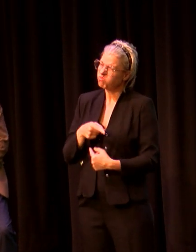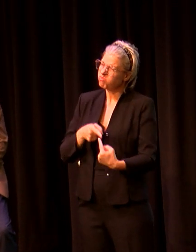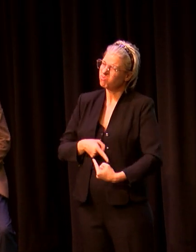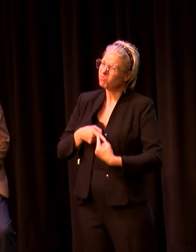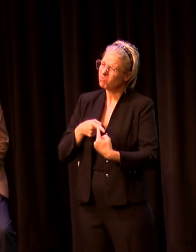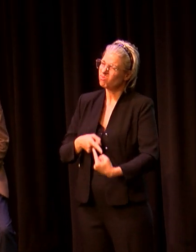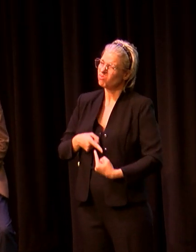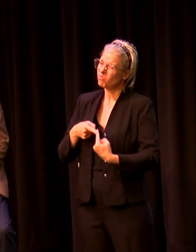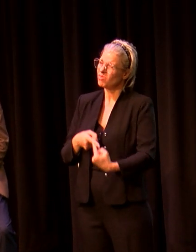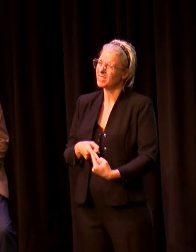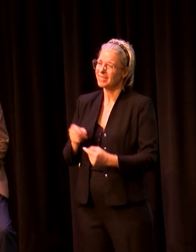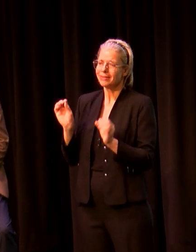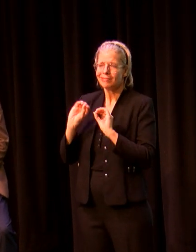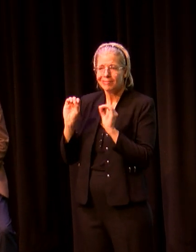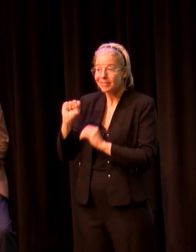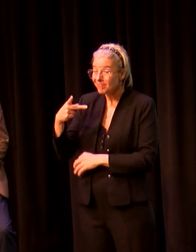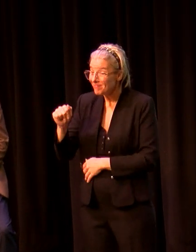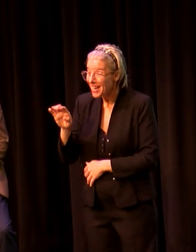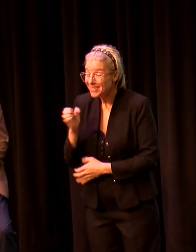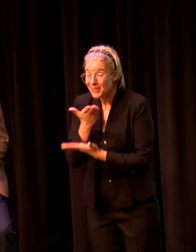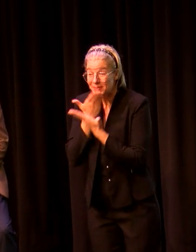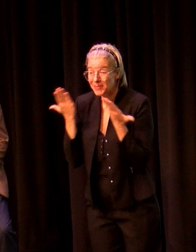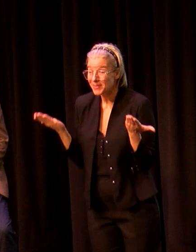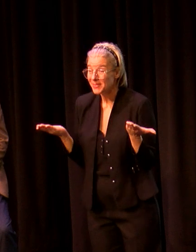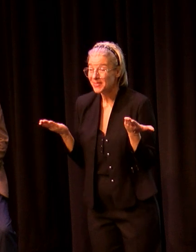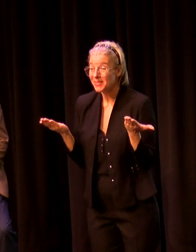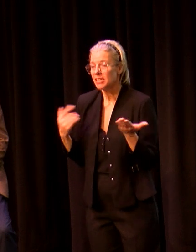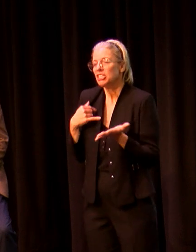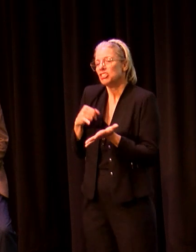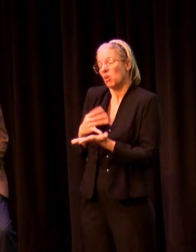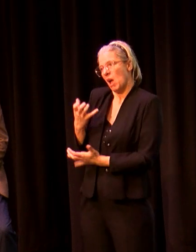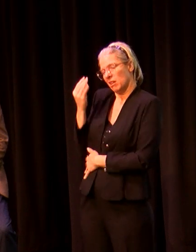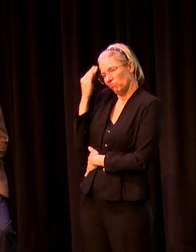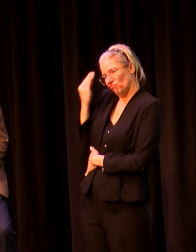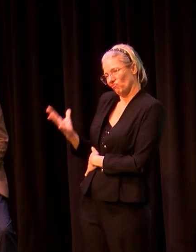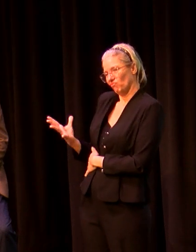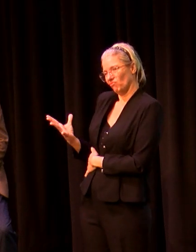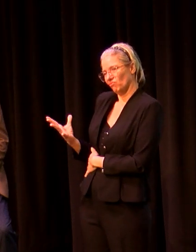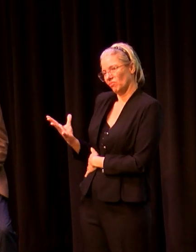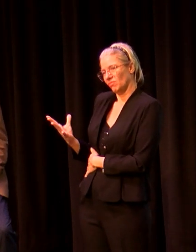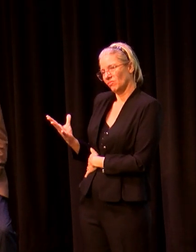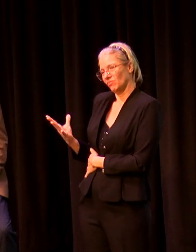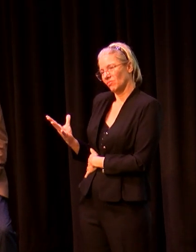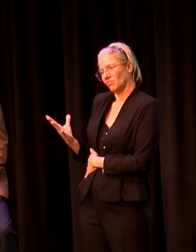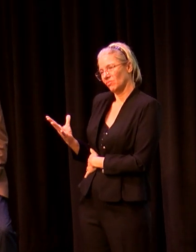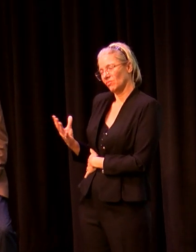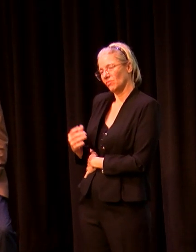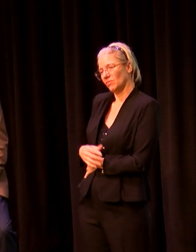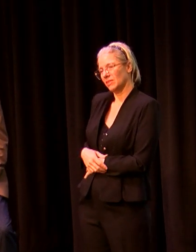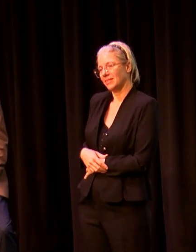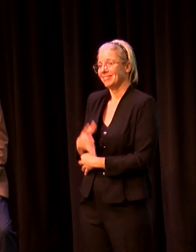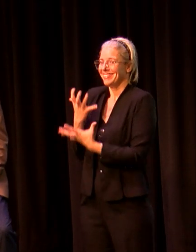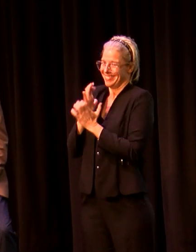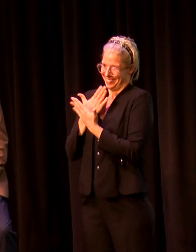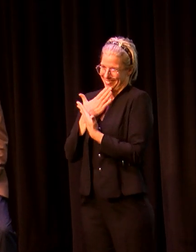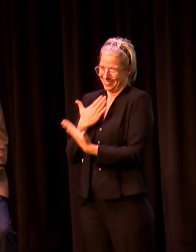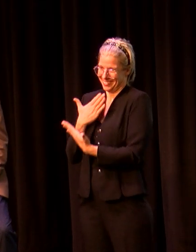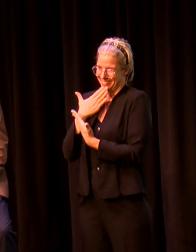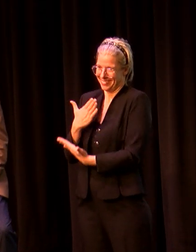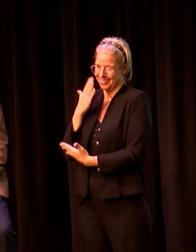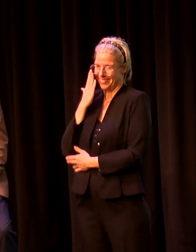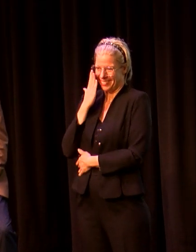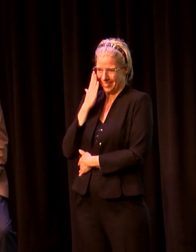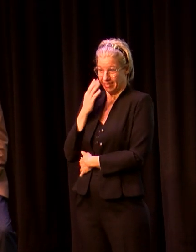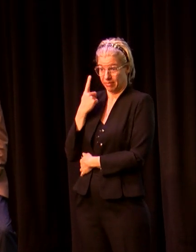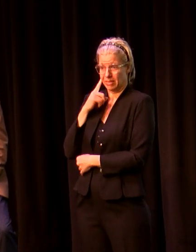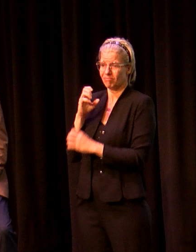of space and things like that. So that I just wanted to throw out. And also to thank you for caring about